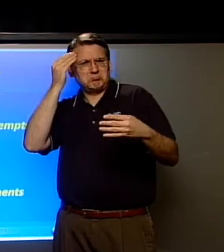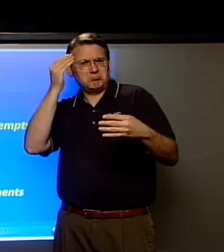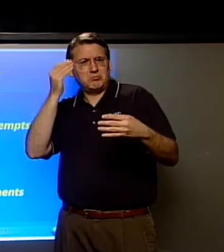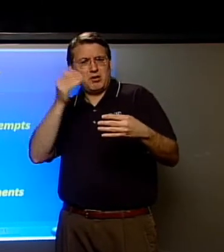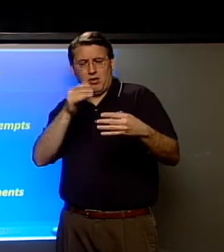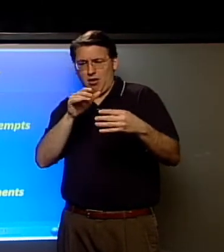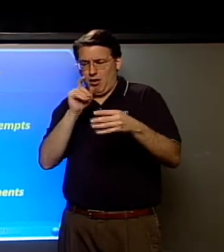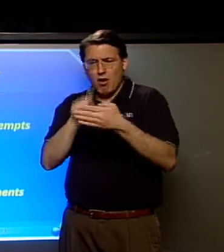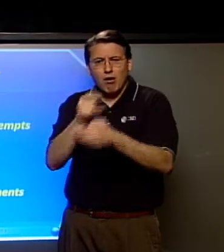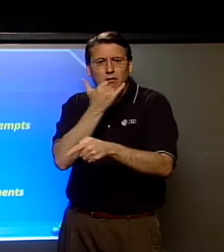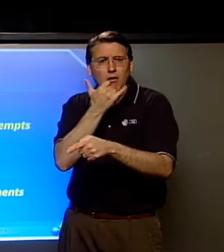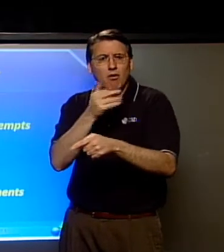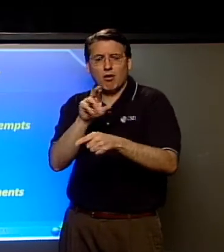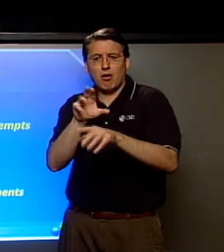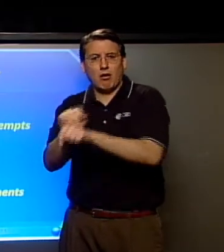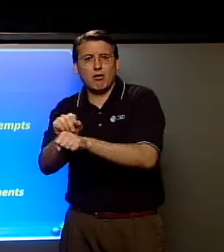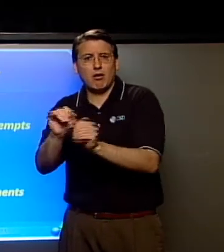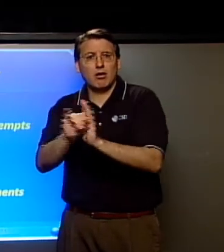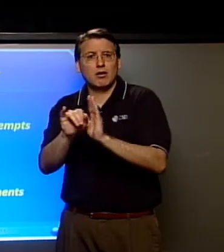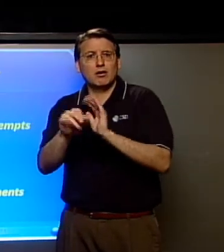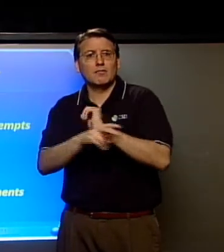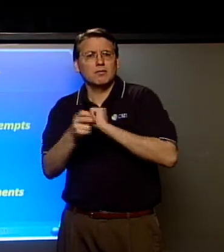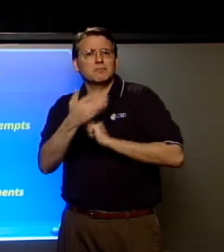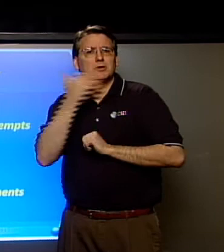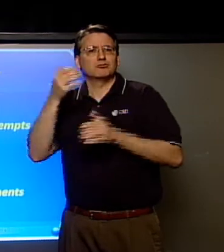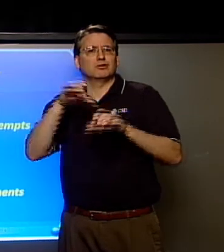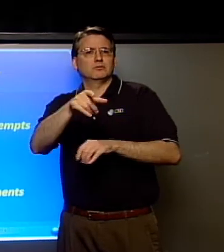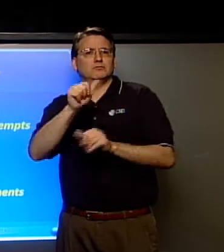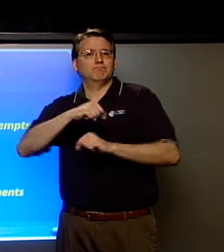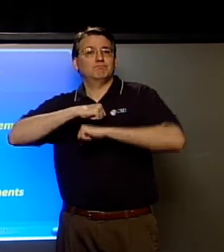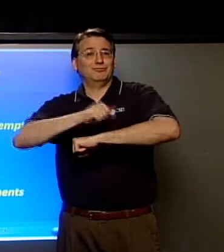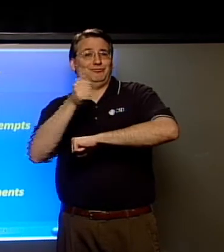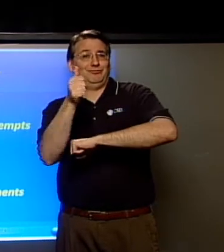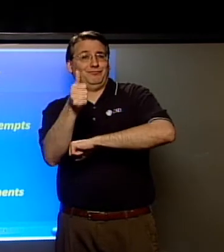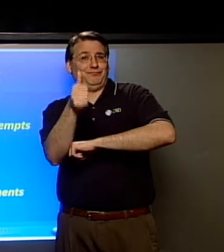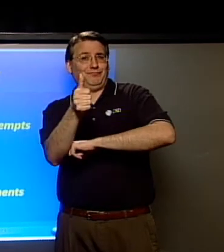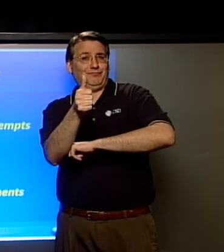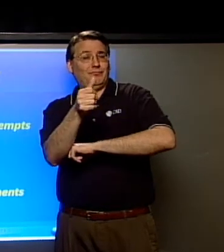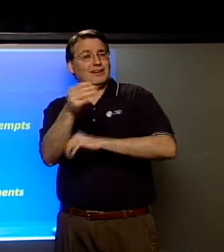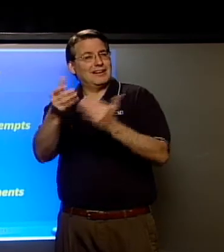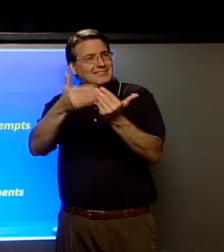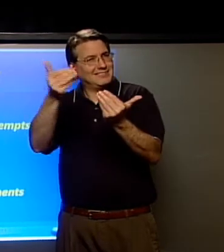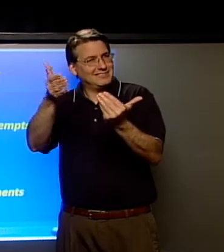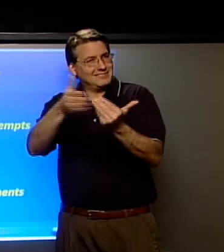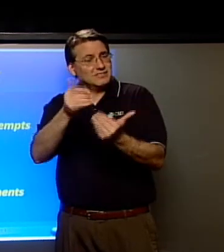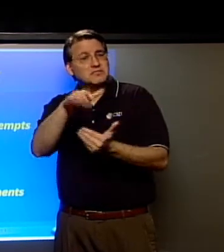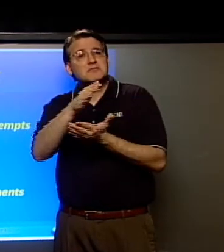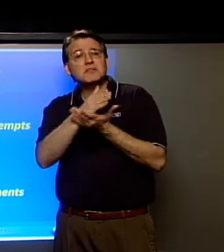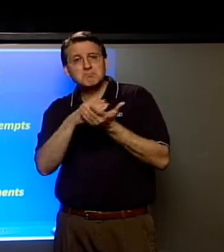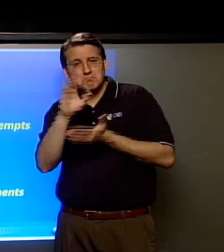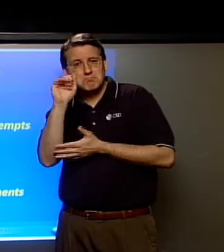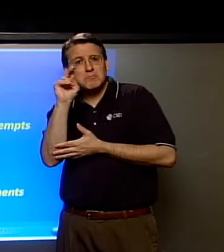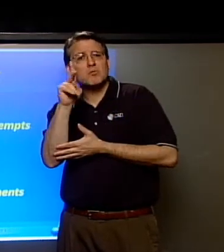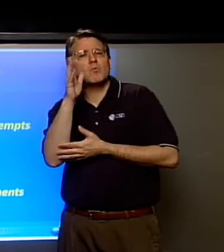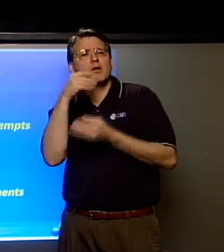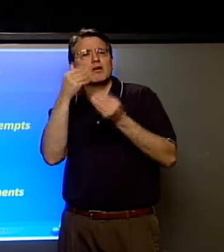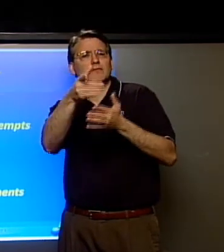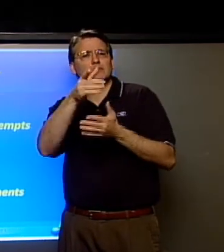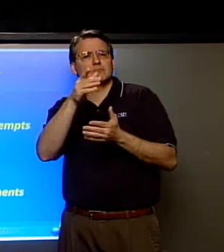Make sure that they look appropriate, that there's nothing on there that you didn't know about, and things like that. Keeping up to date on these and